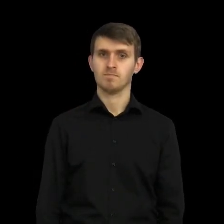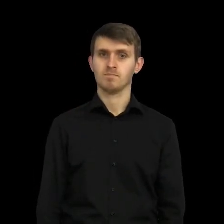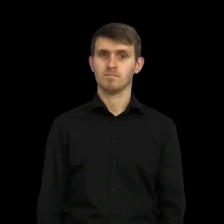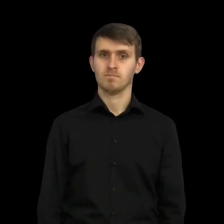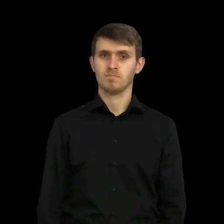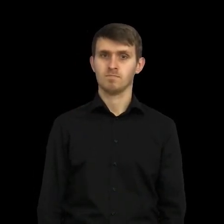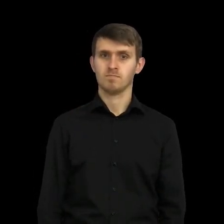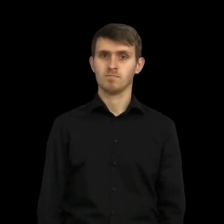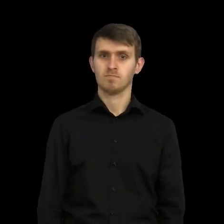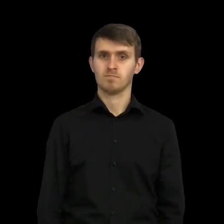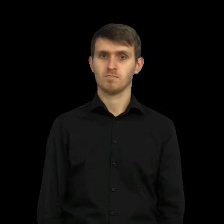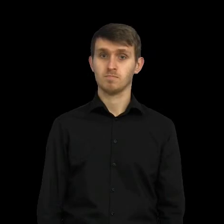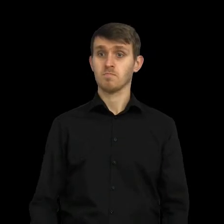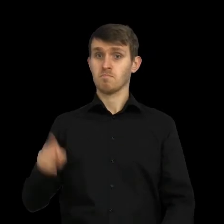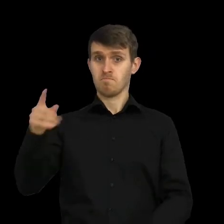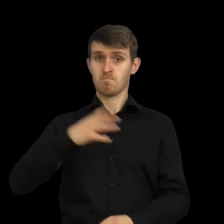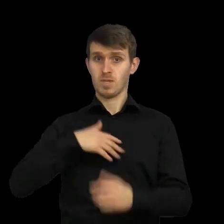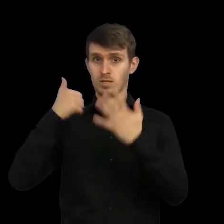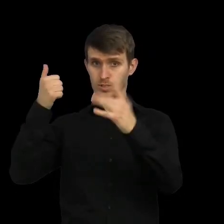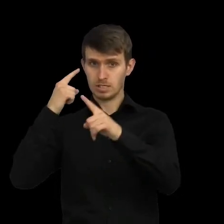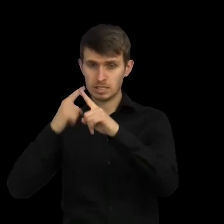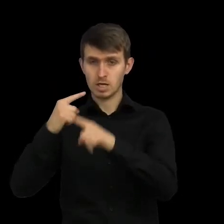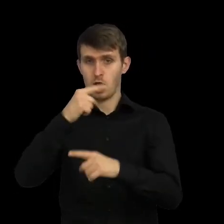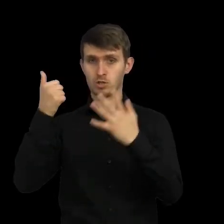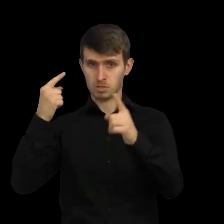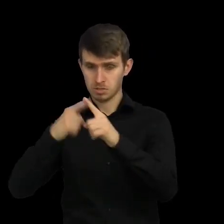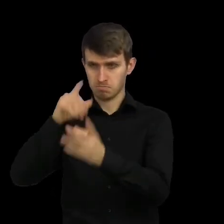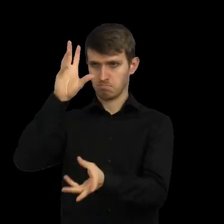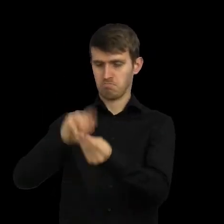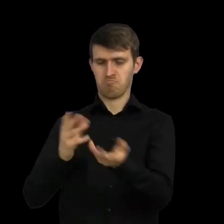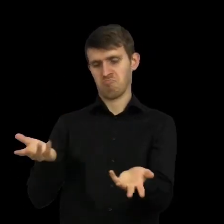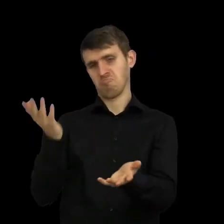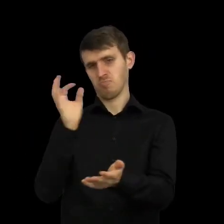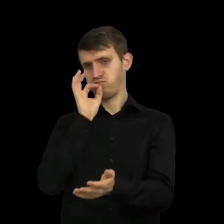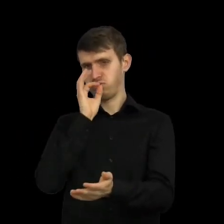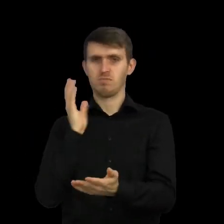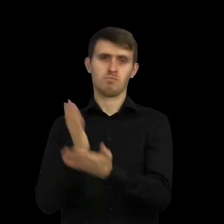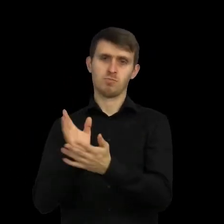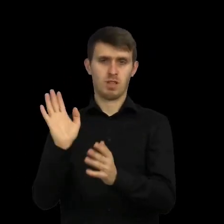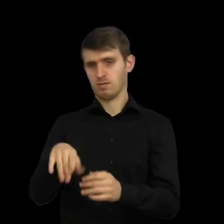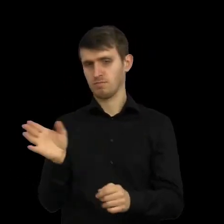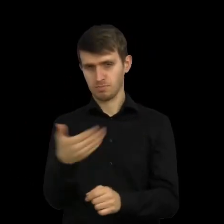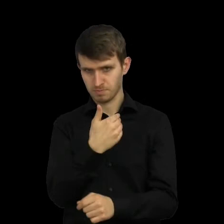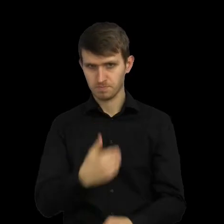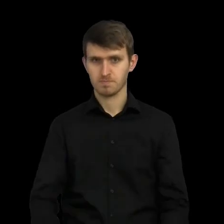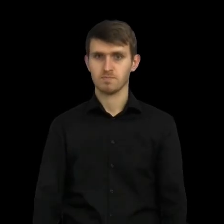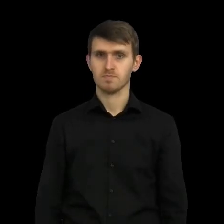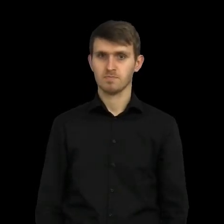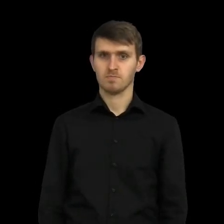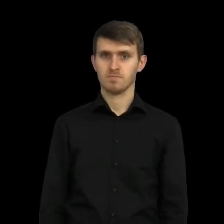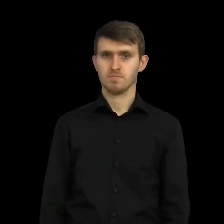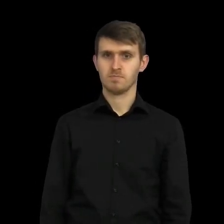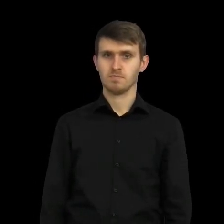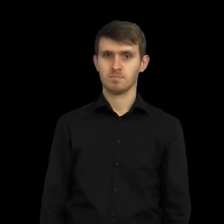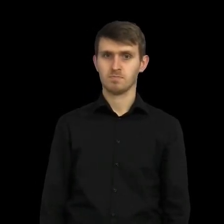that something. And that is going to be equal to 6x minus 6x, that cancels out. That was the whole point behind